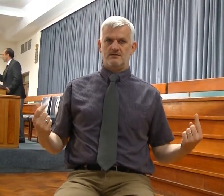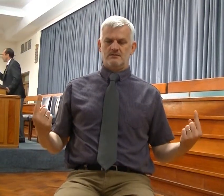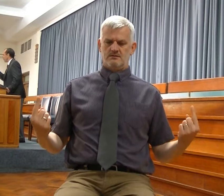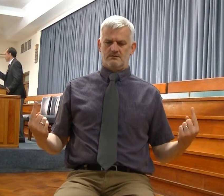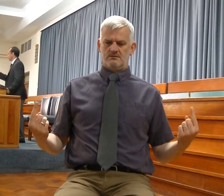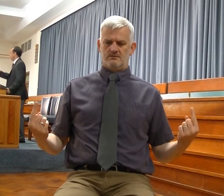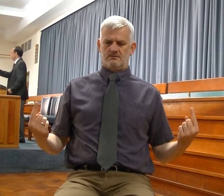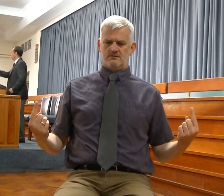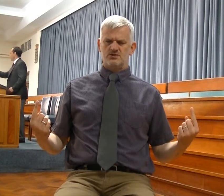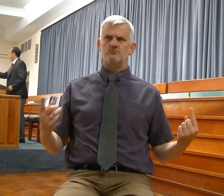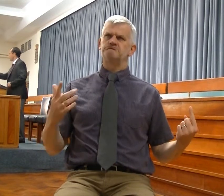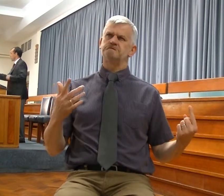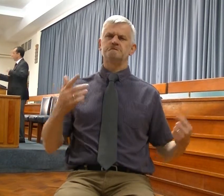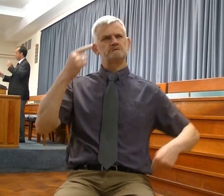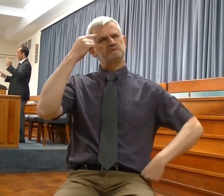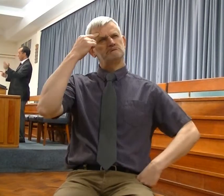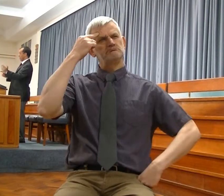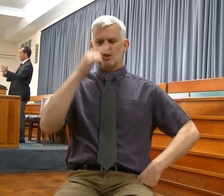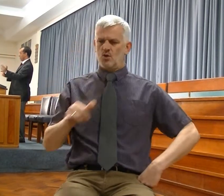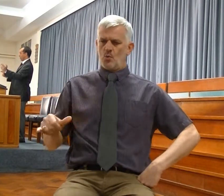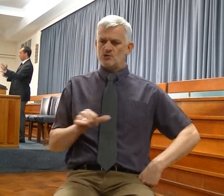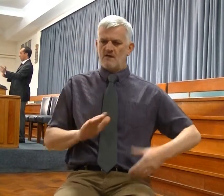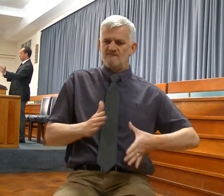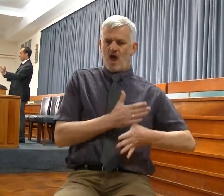one was crucified first, if it was Christ or